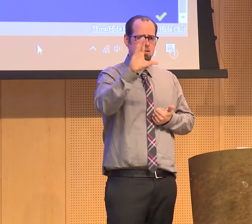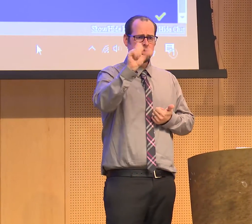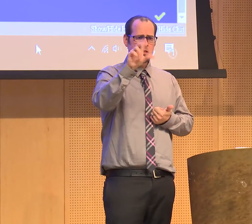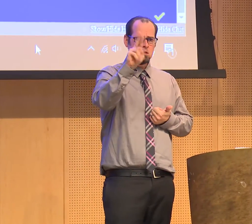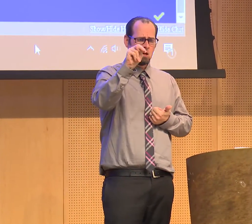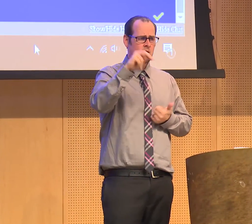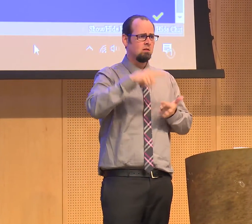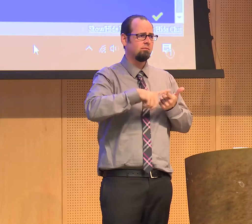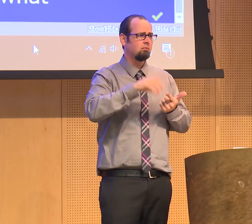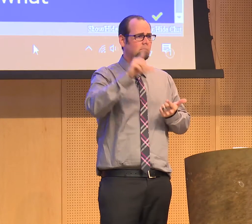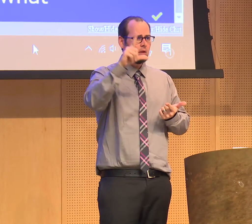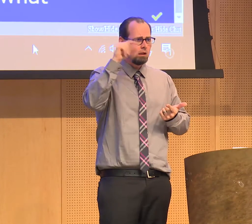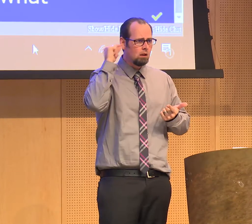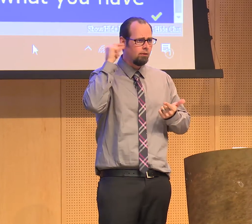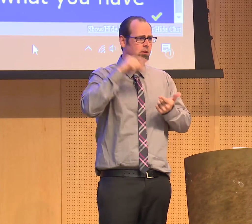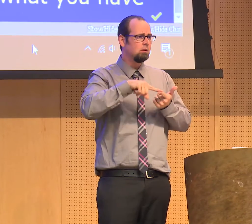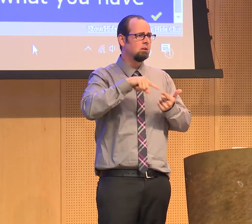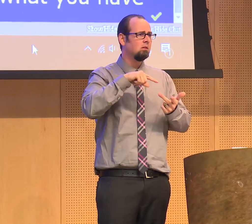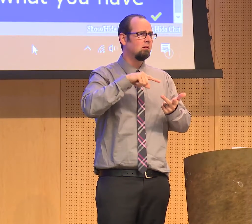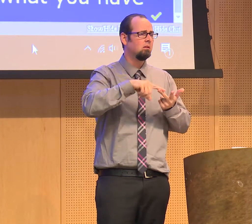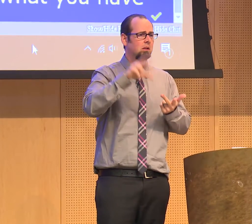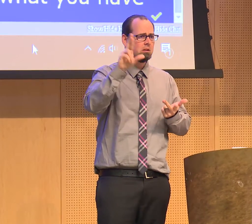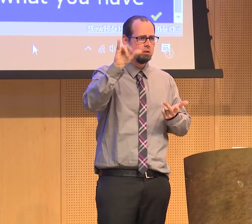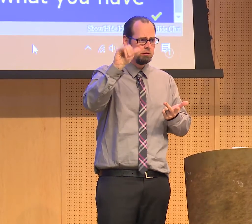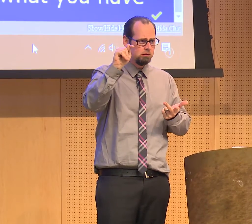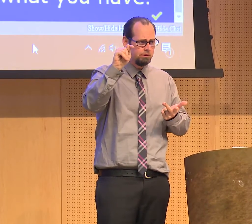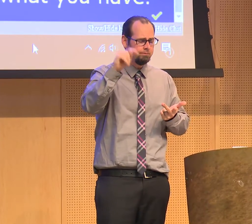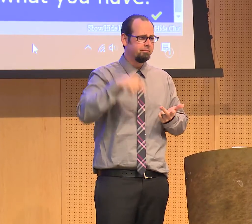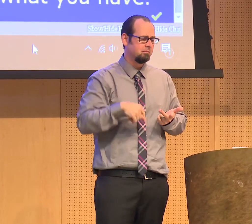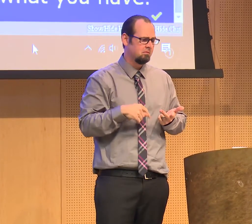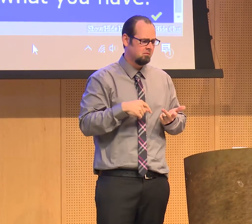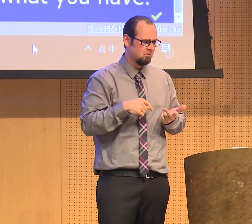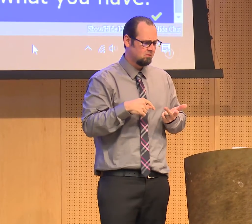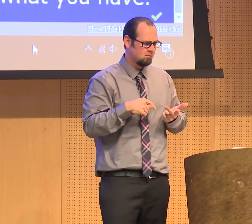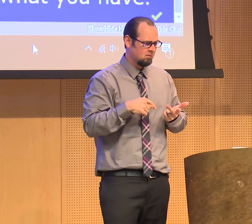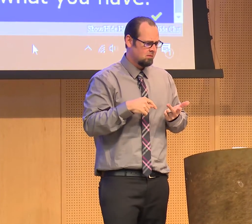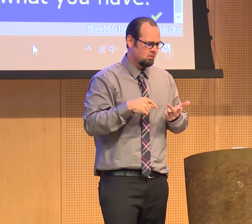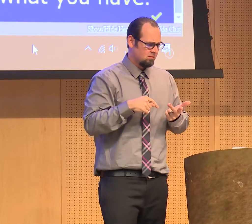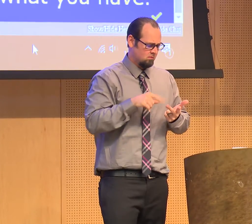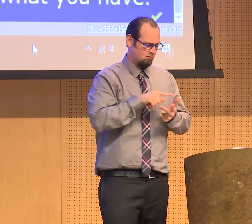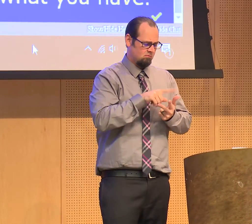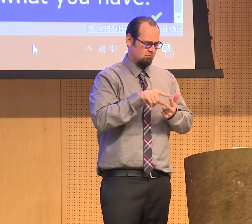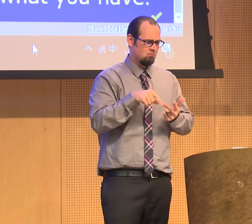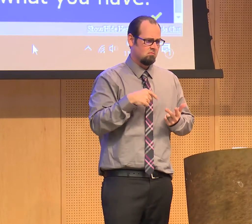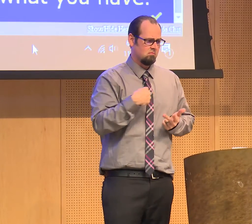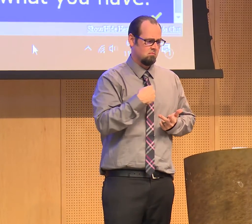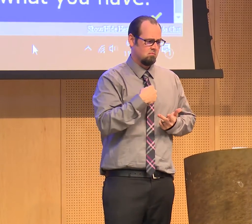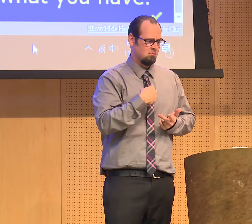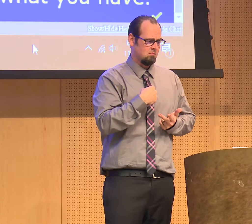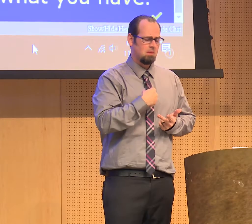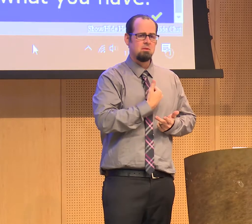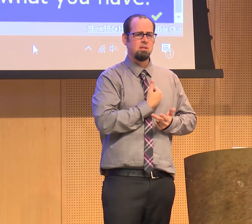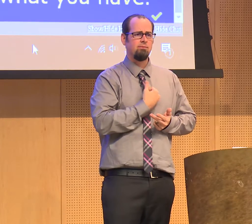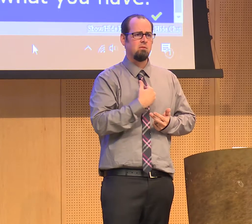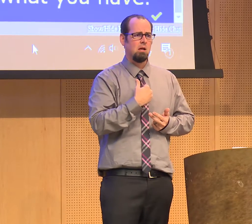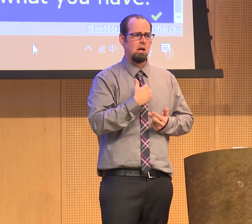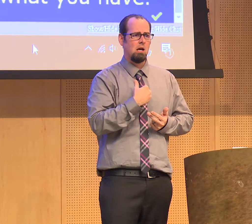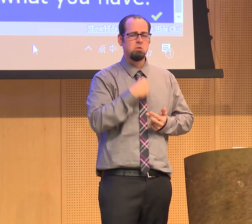colleges that I found were CSUN, Gallaudet, and RIT. And I